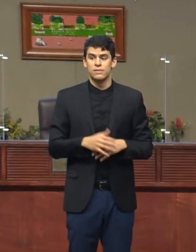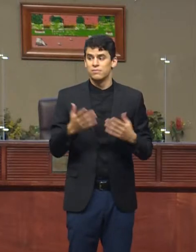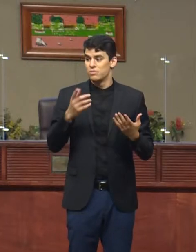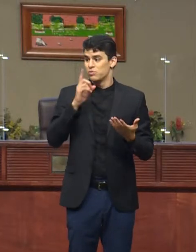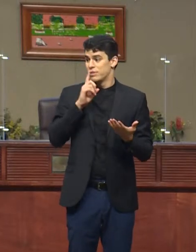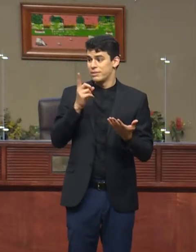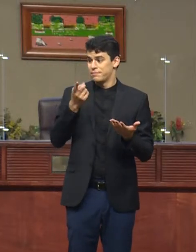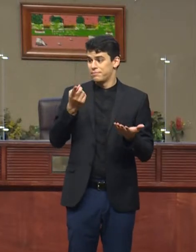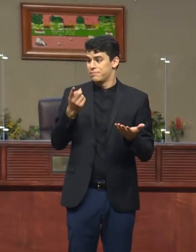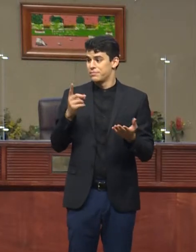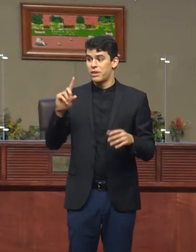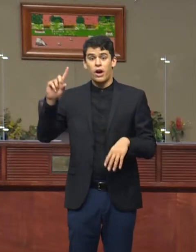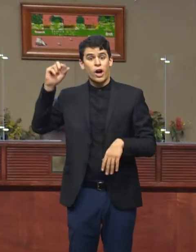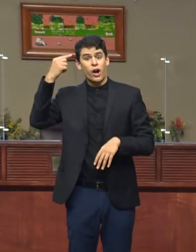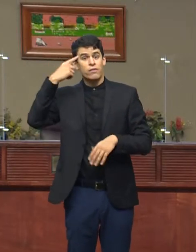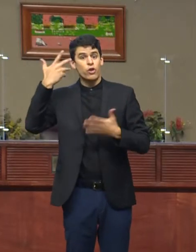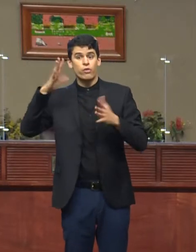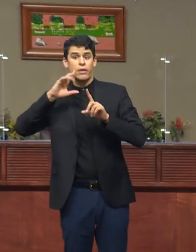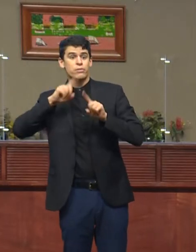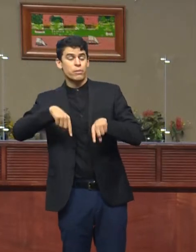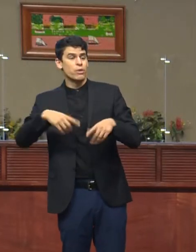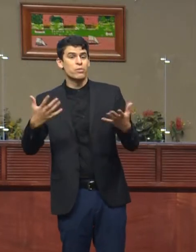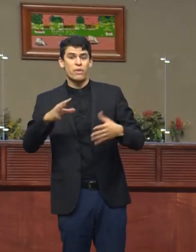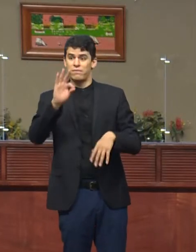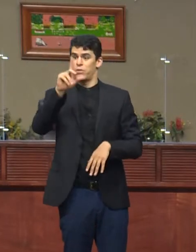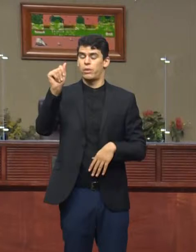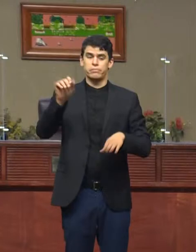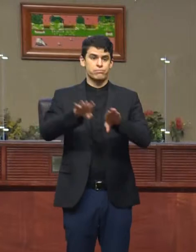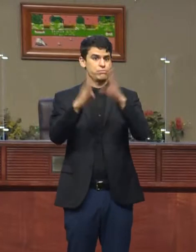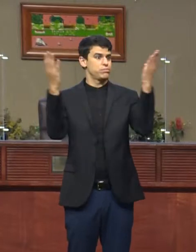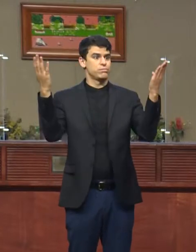for business. So we have many people,